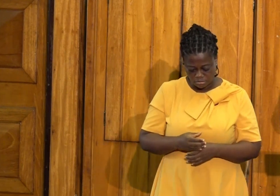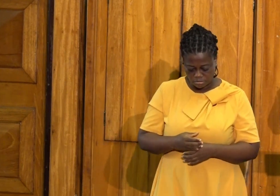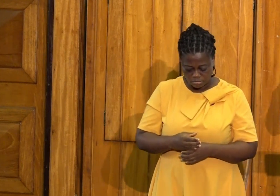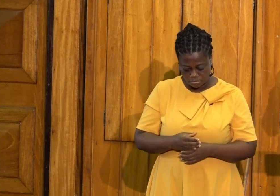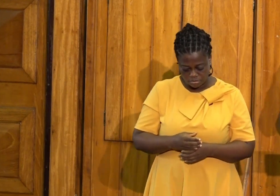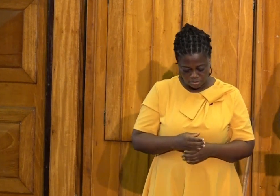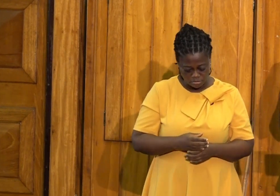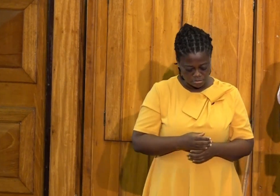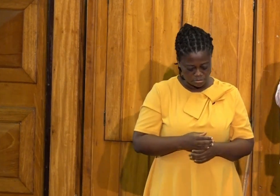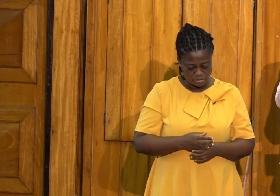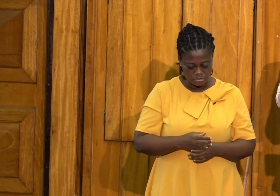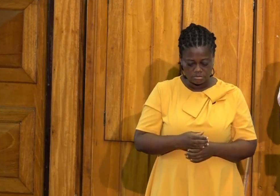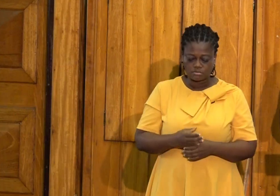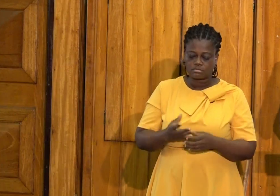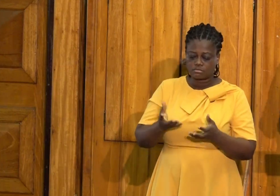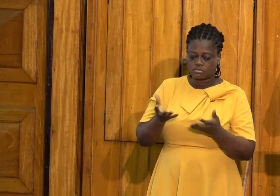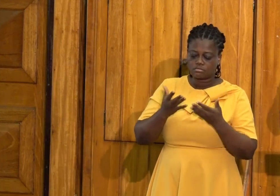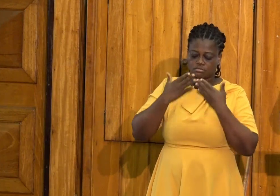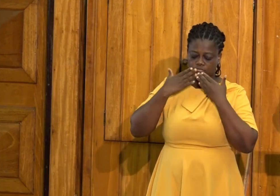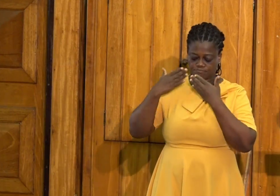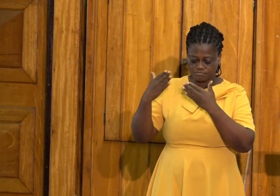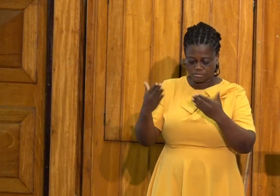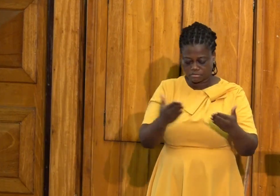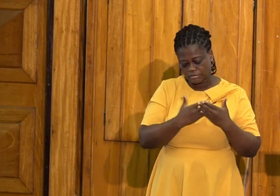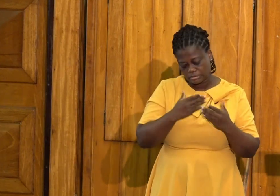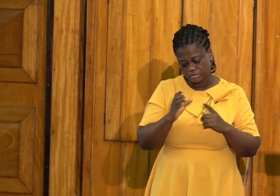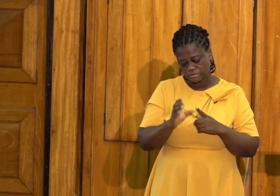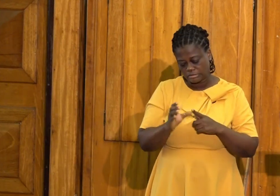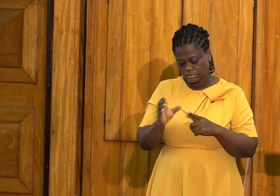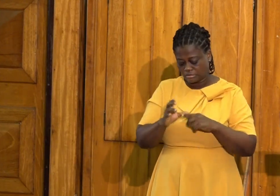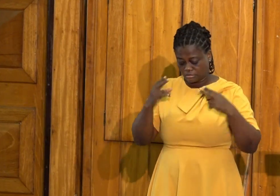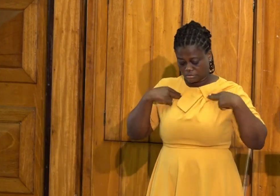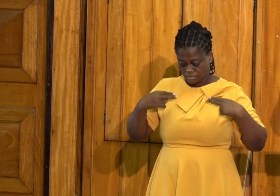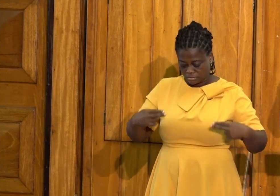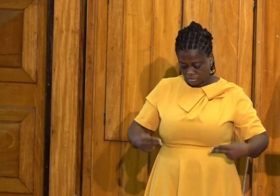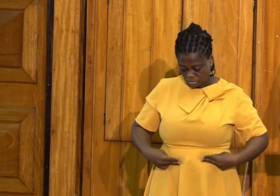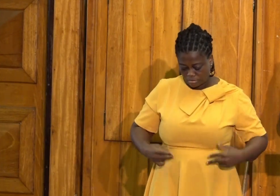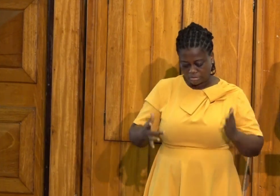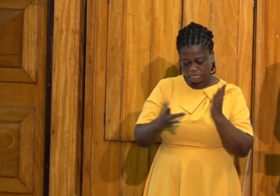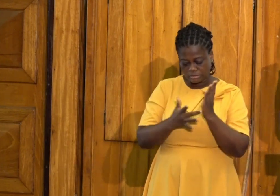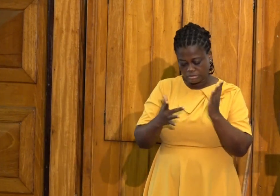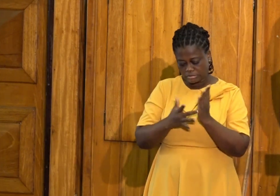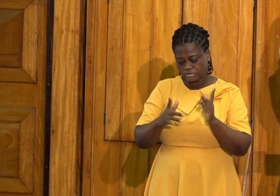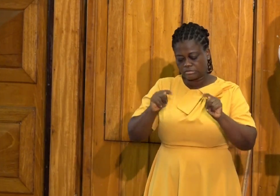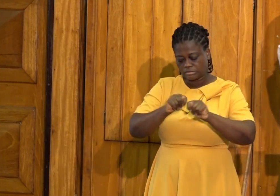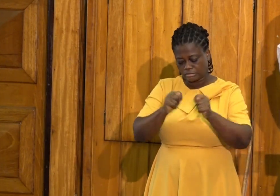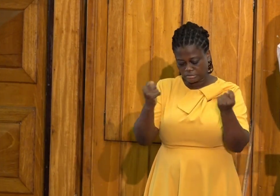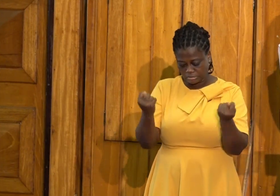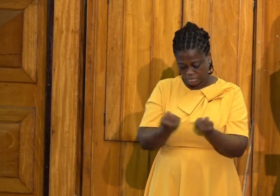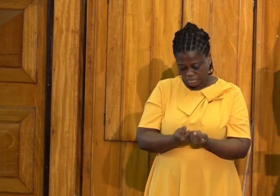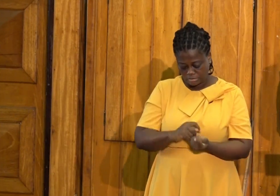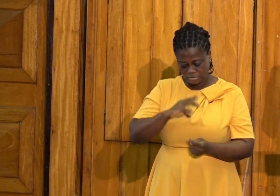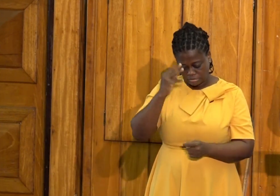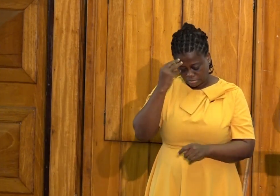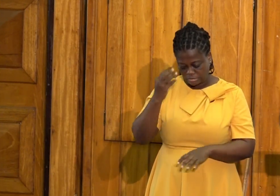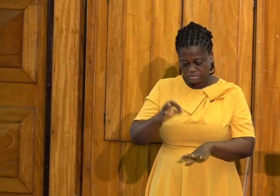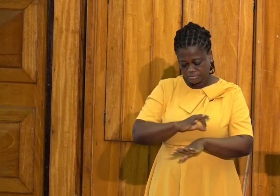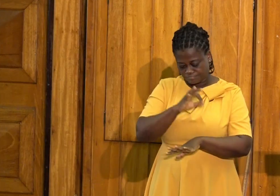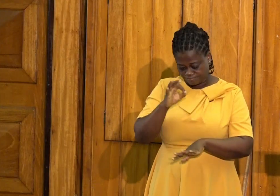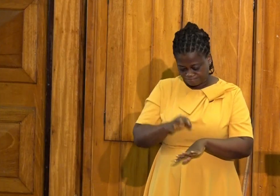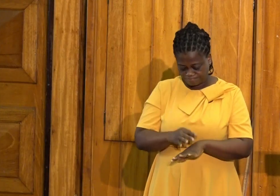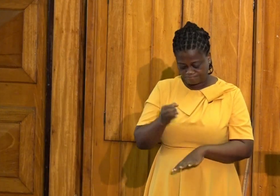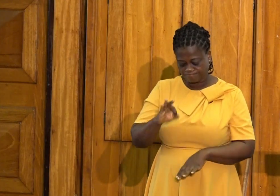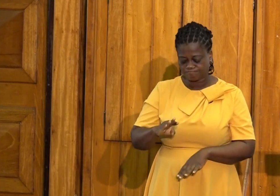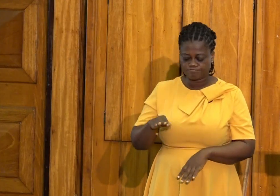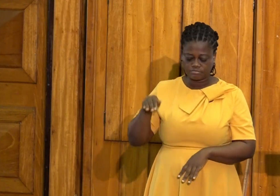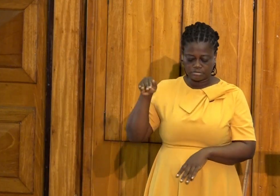I would like to thank the Harare City Health and zim-ttech teams, the Ministry of Health and Child Care, CDC Zimbabwe, and the